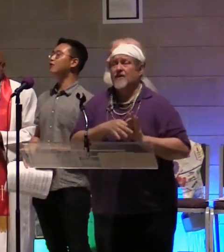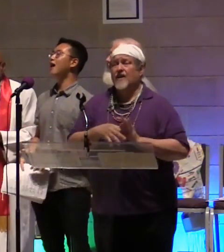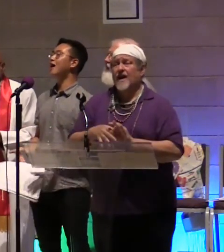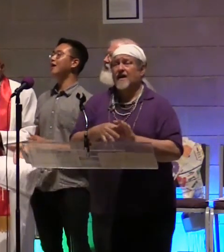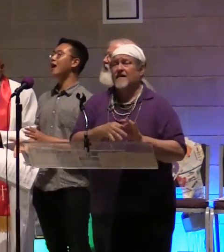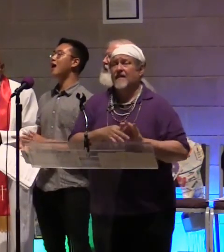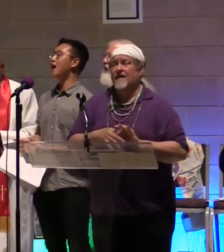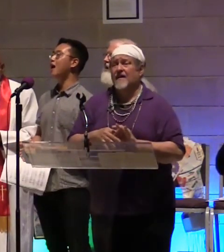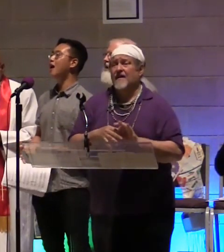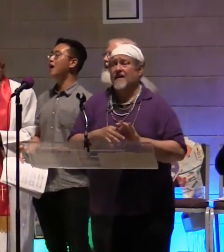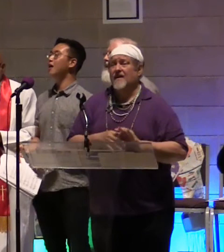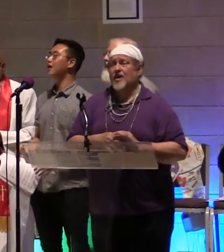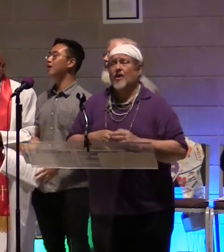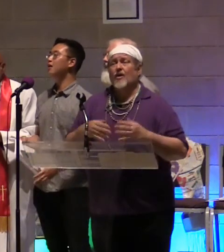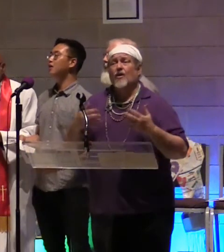stand